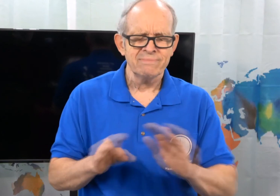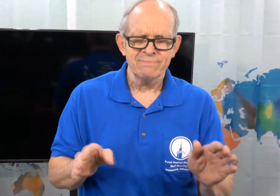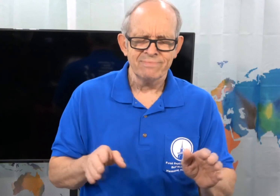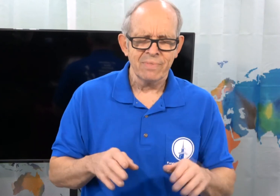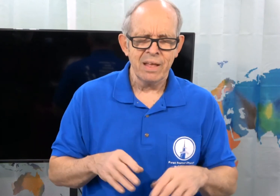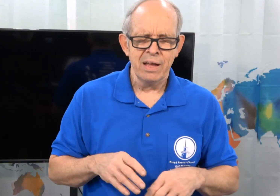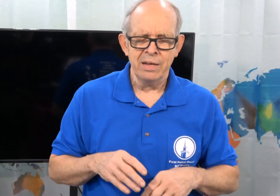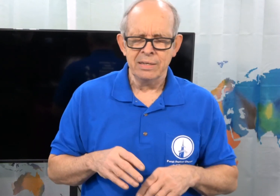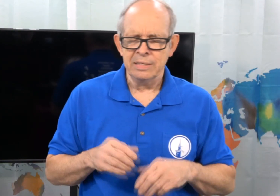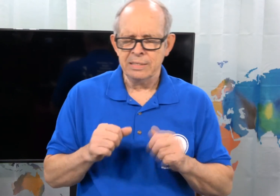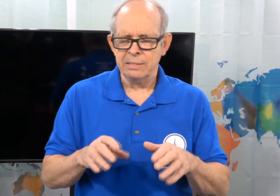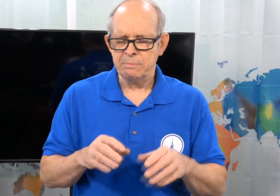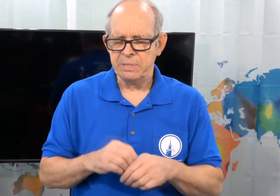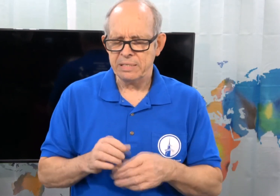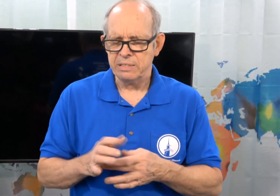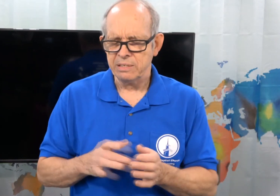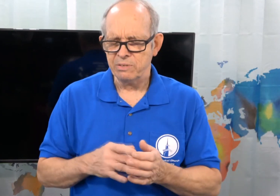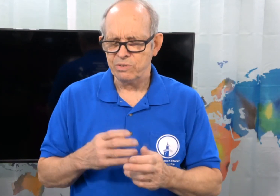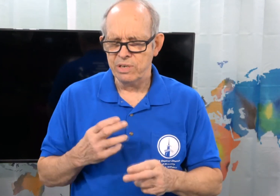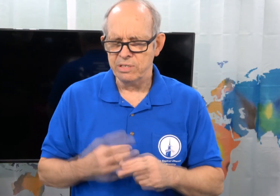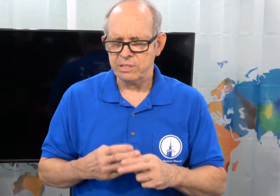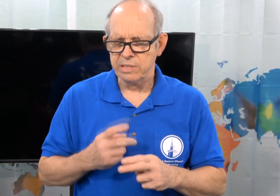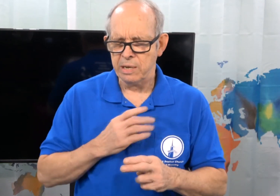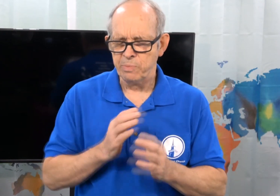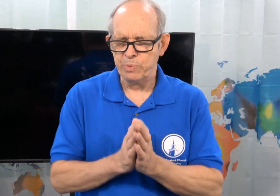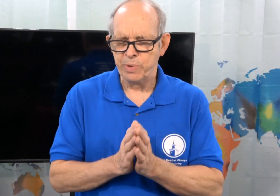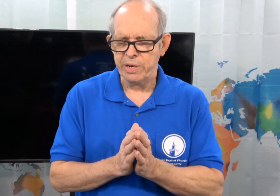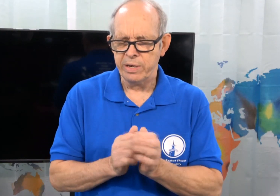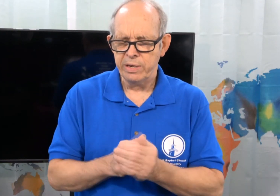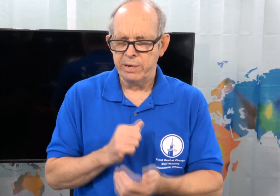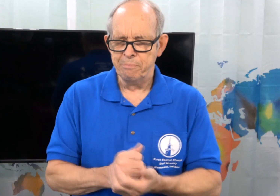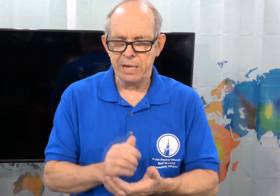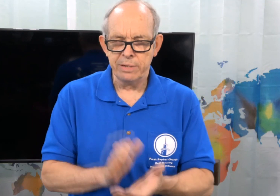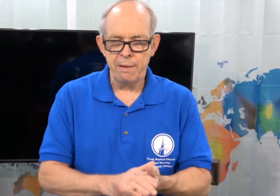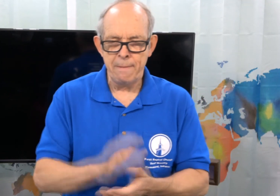and bless in Jesus' name we pray. Amen.